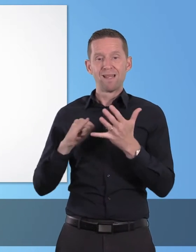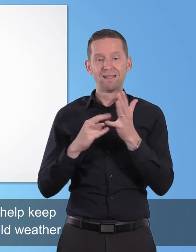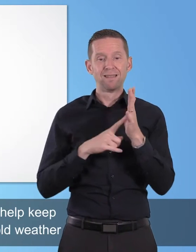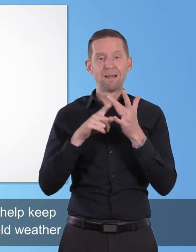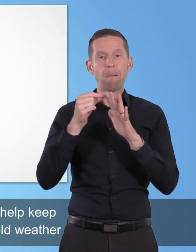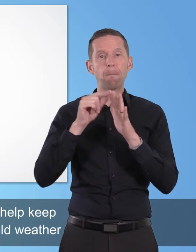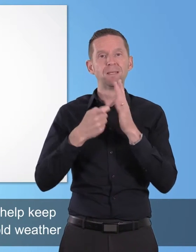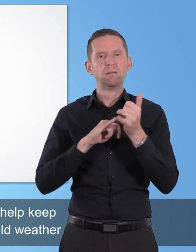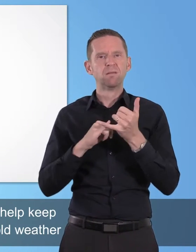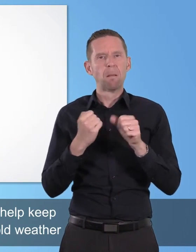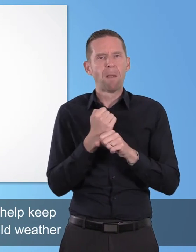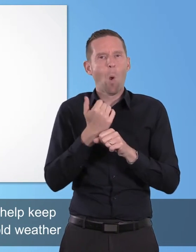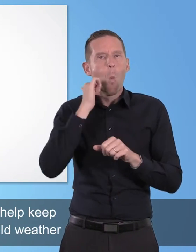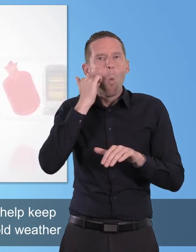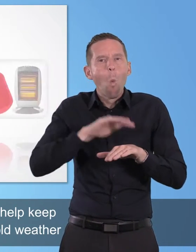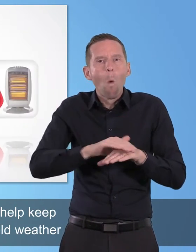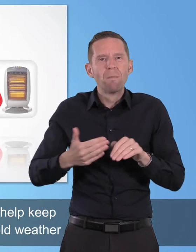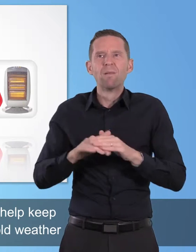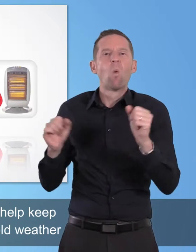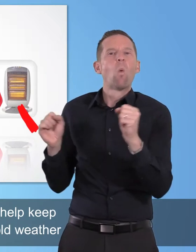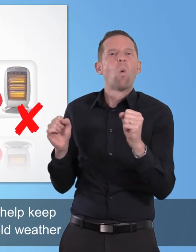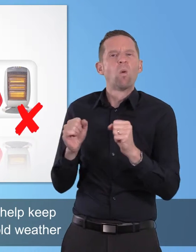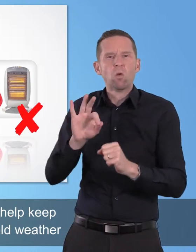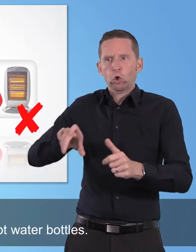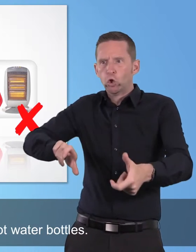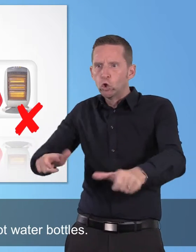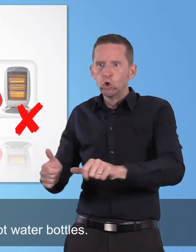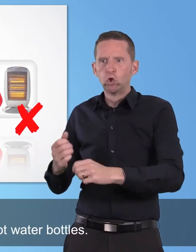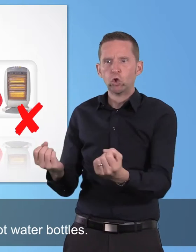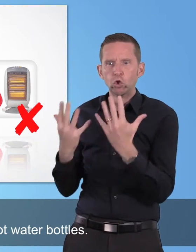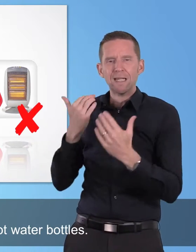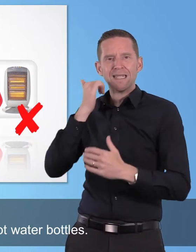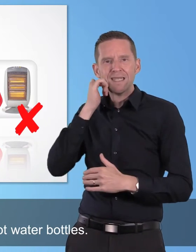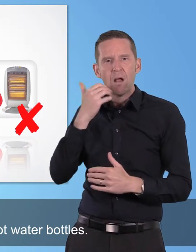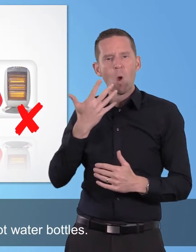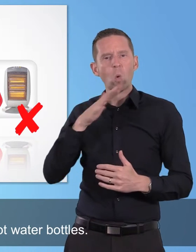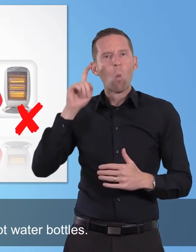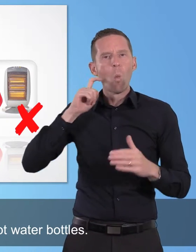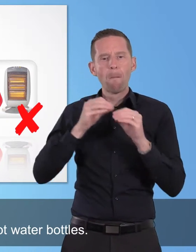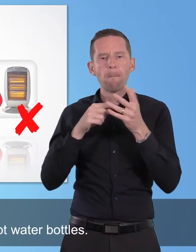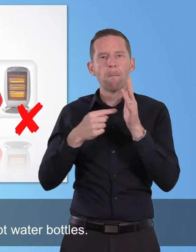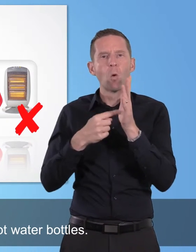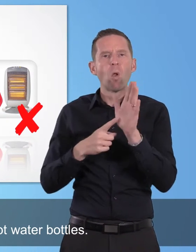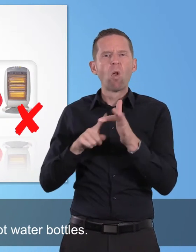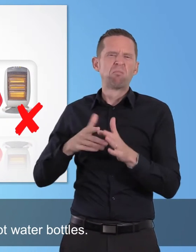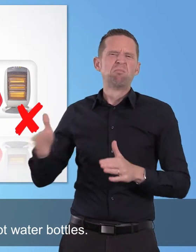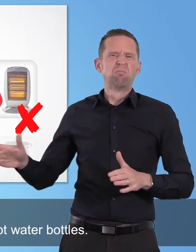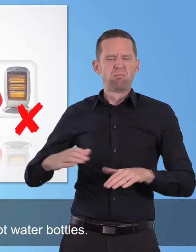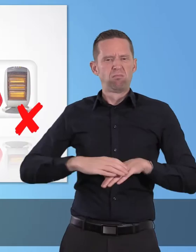Choose slippers to help keep your feet warm in cold weather instead of heaters and hot water bottles.